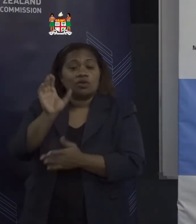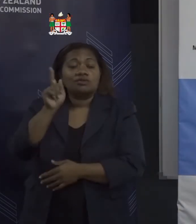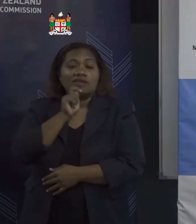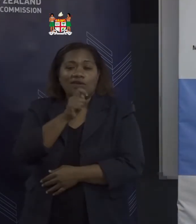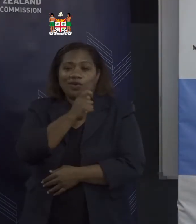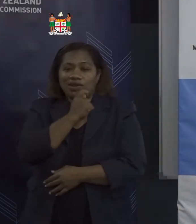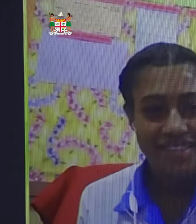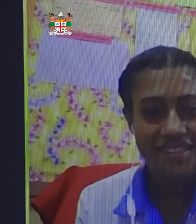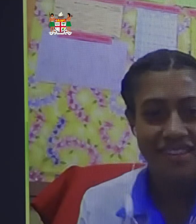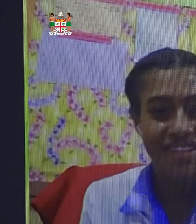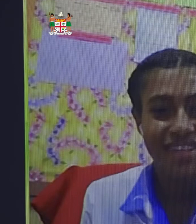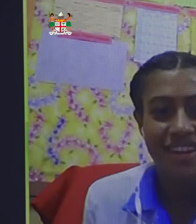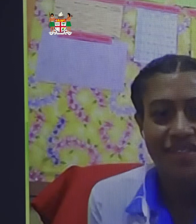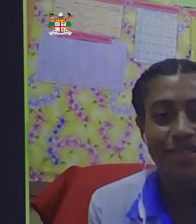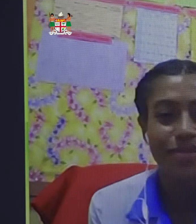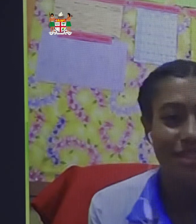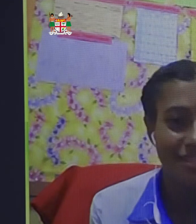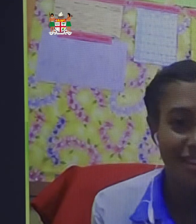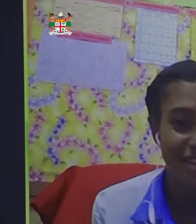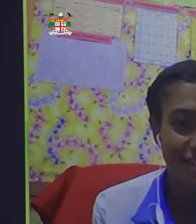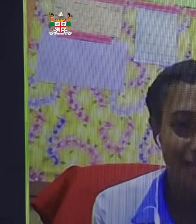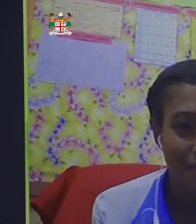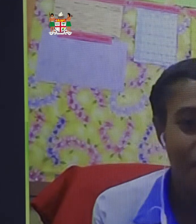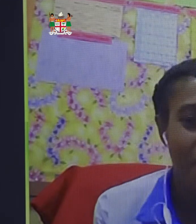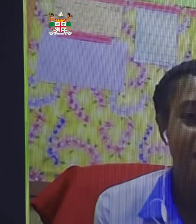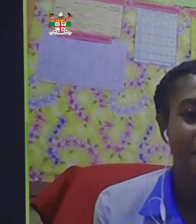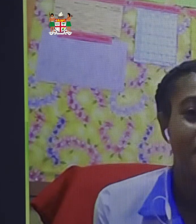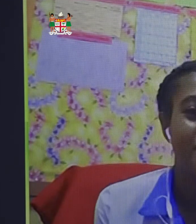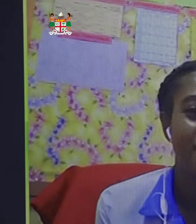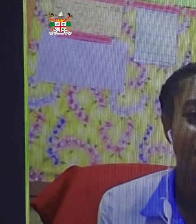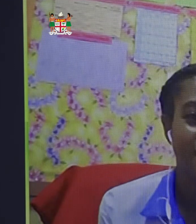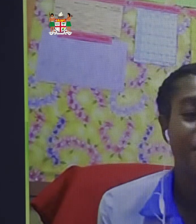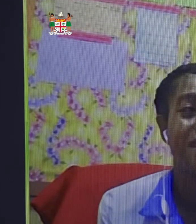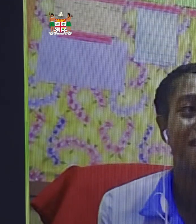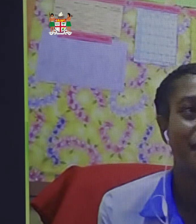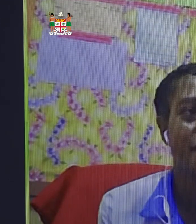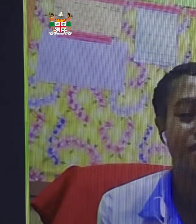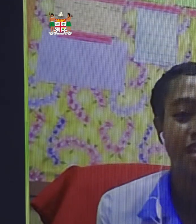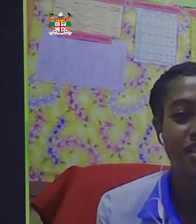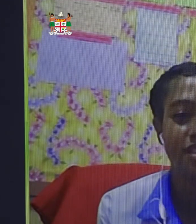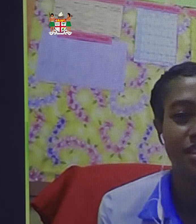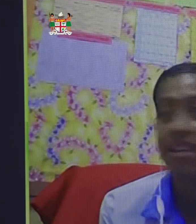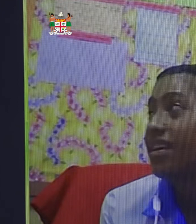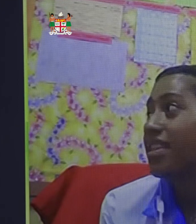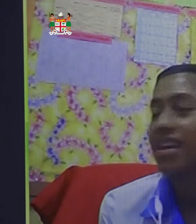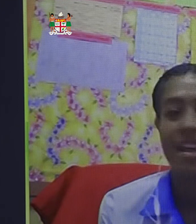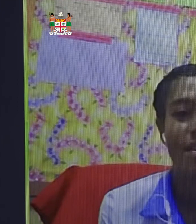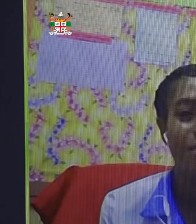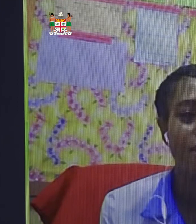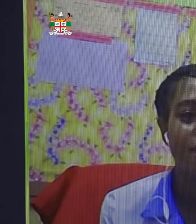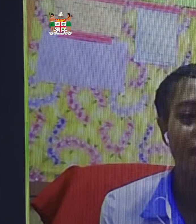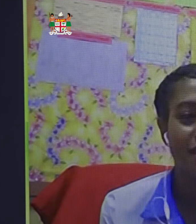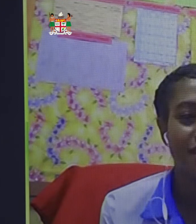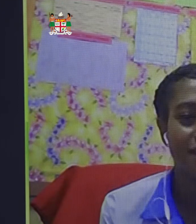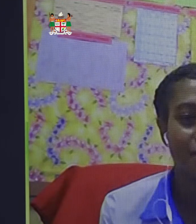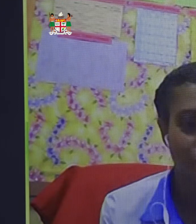Esther. Good afternoon, Minister of Education, the High